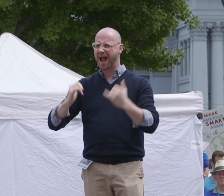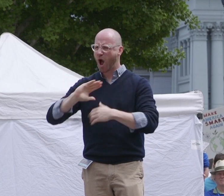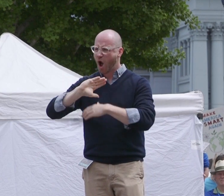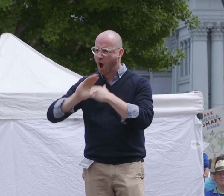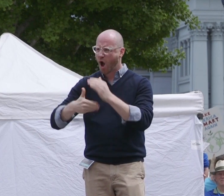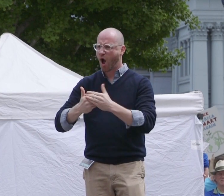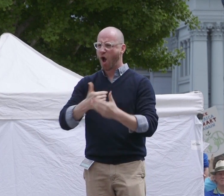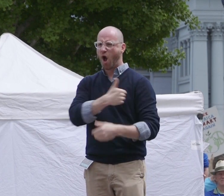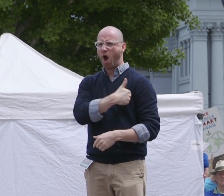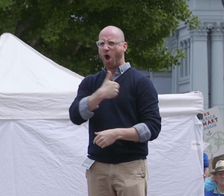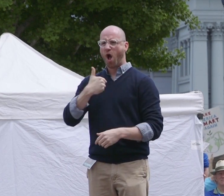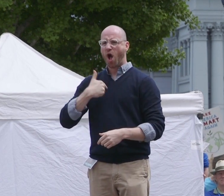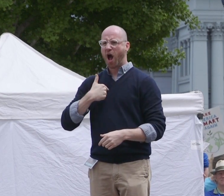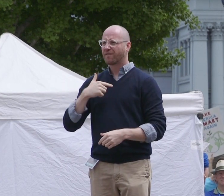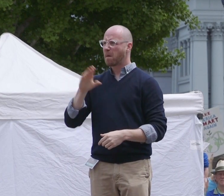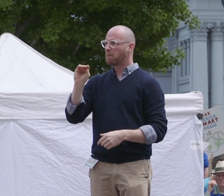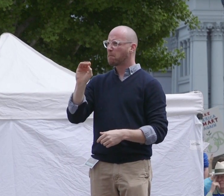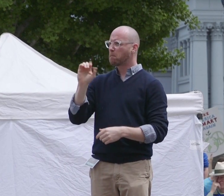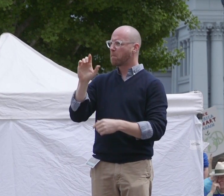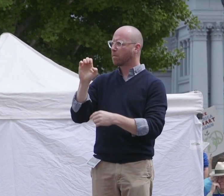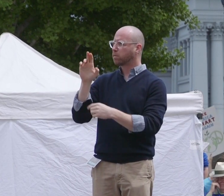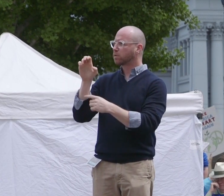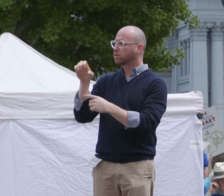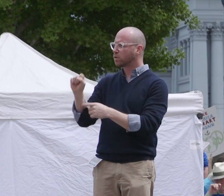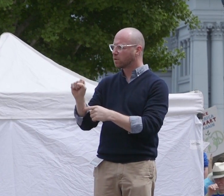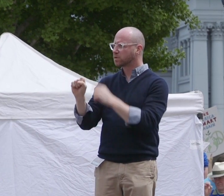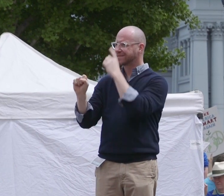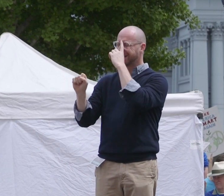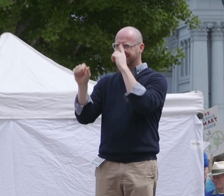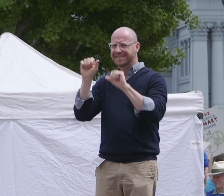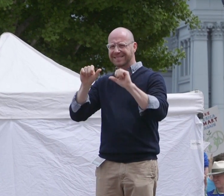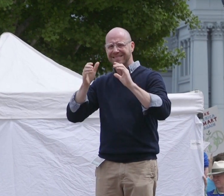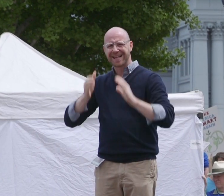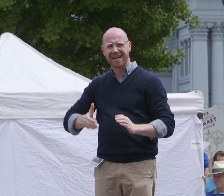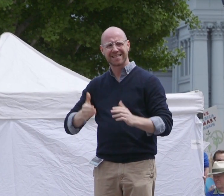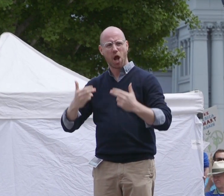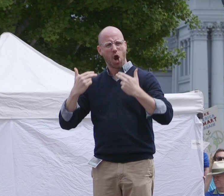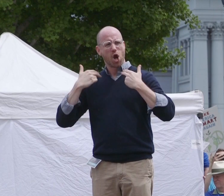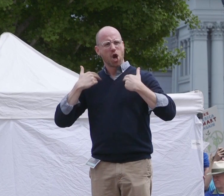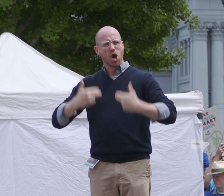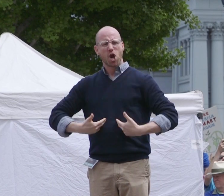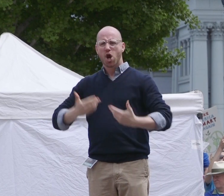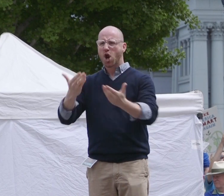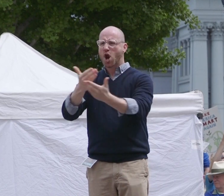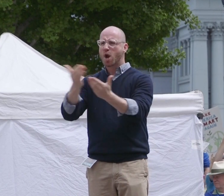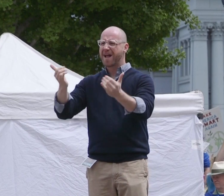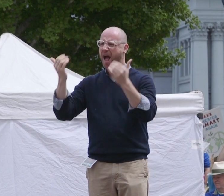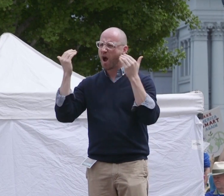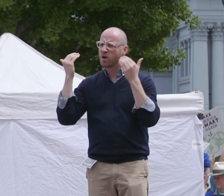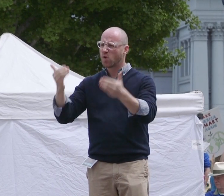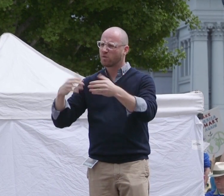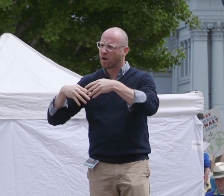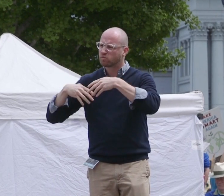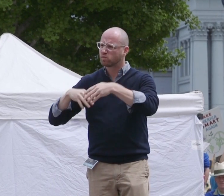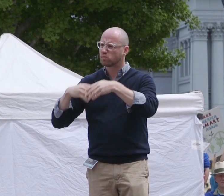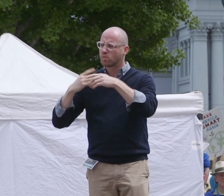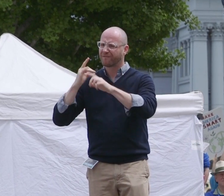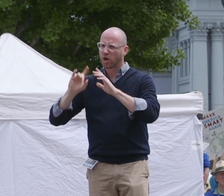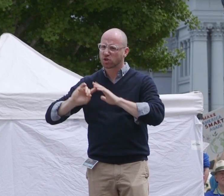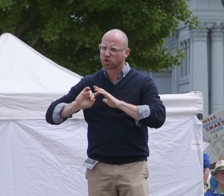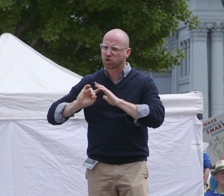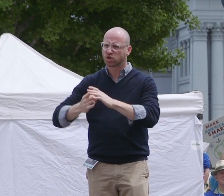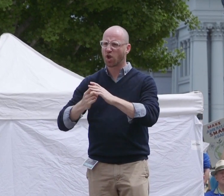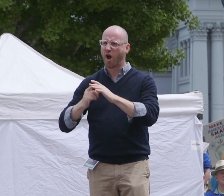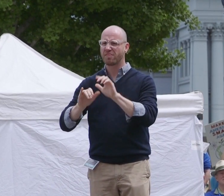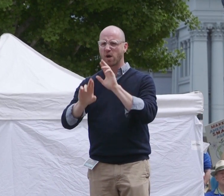molecules, reagents, scientists, humans, let us march to start a proper chain reaction.